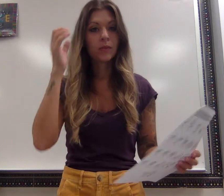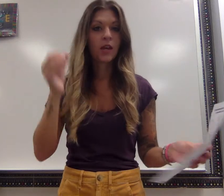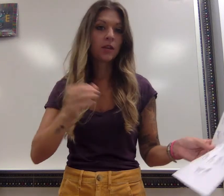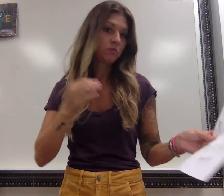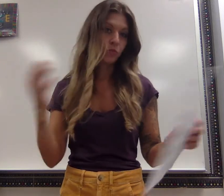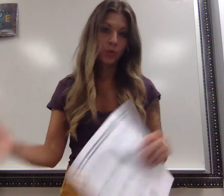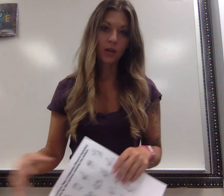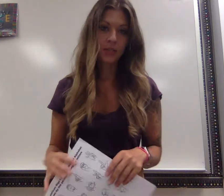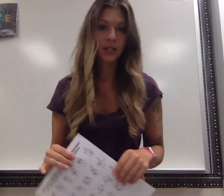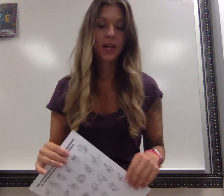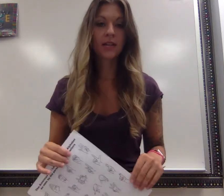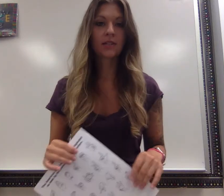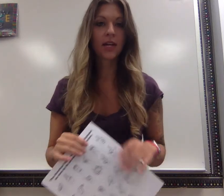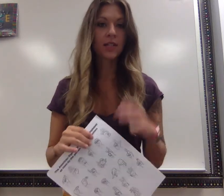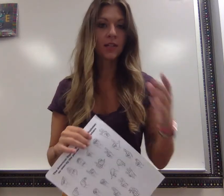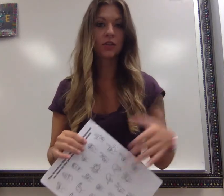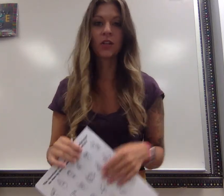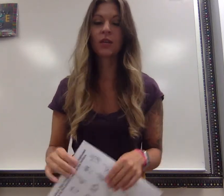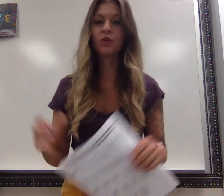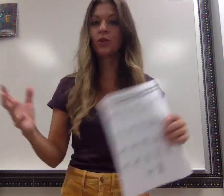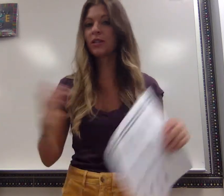then when we come into class, I can sign your names. You guys can